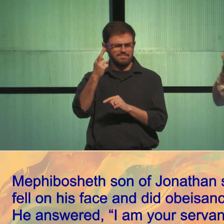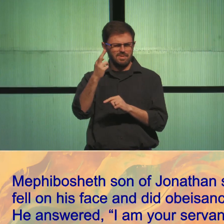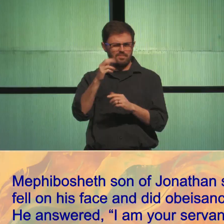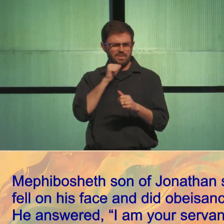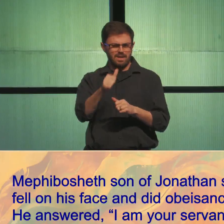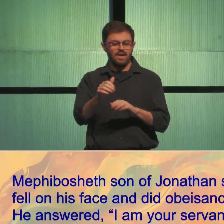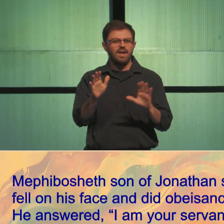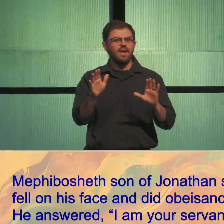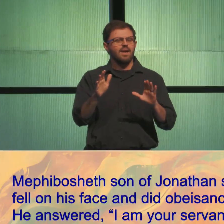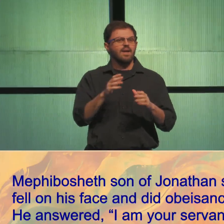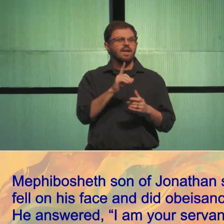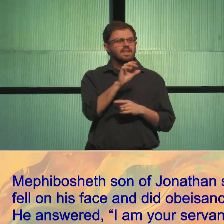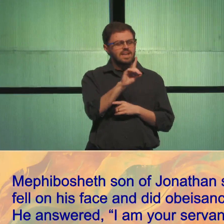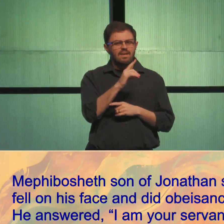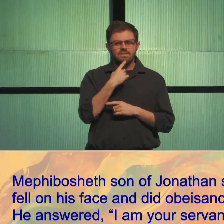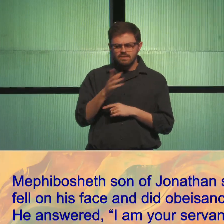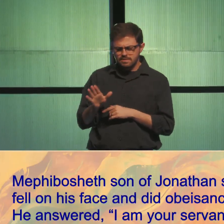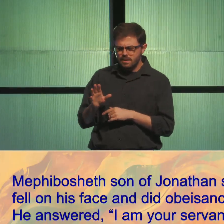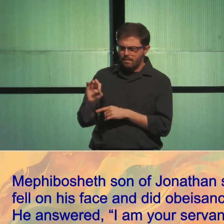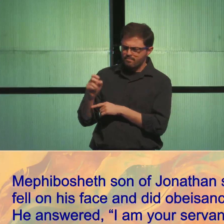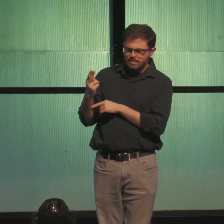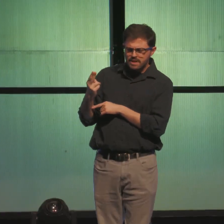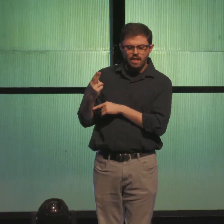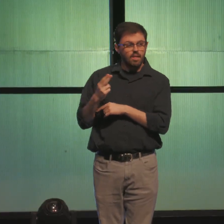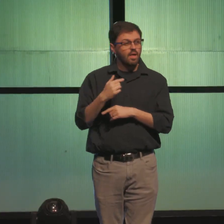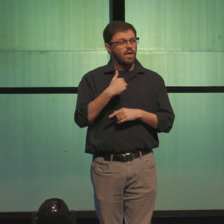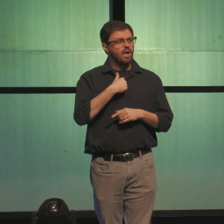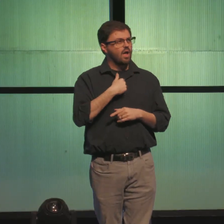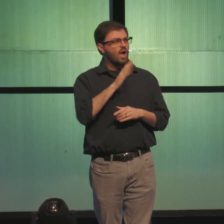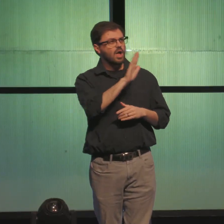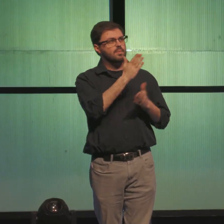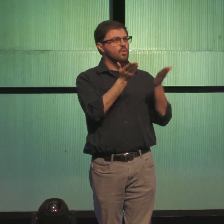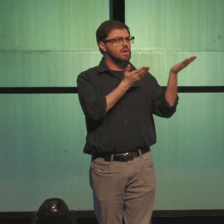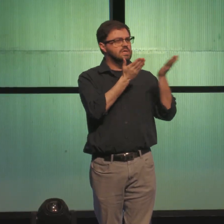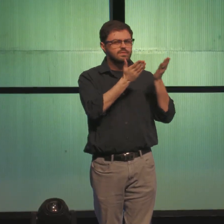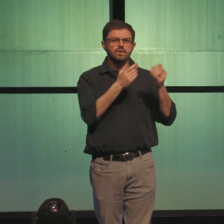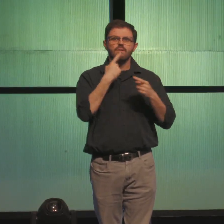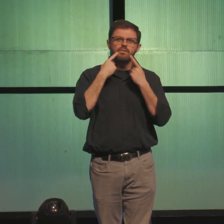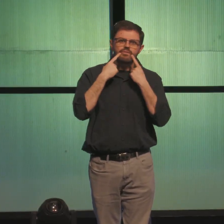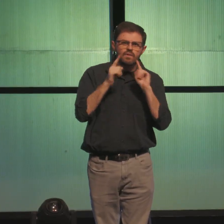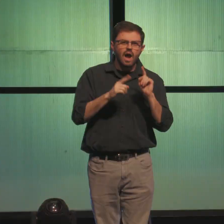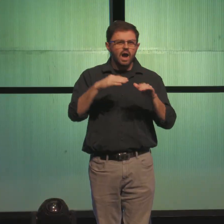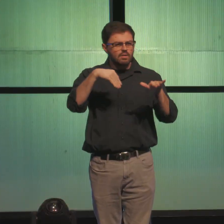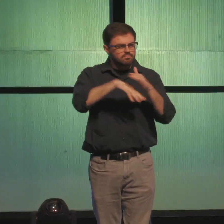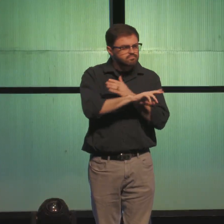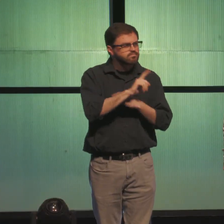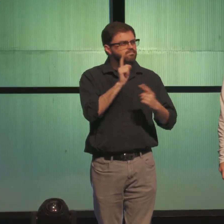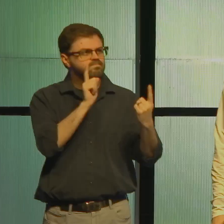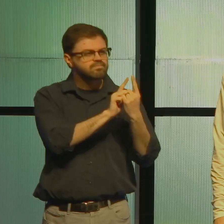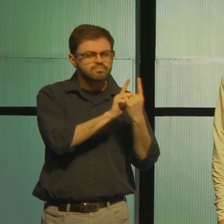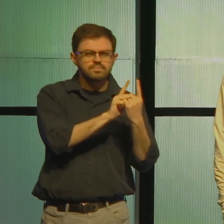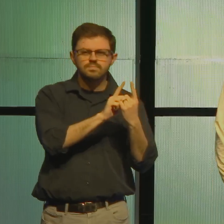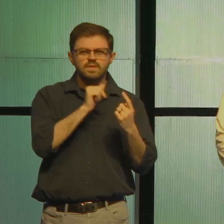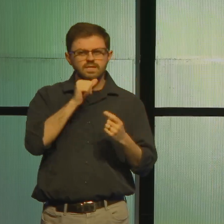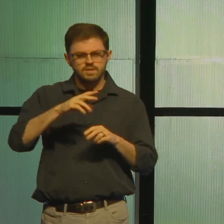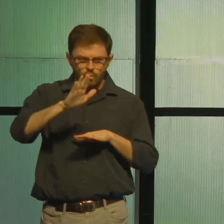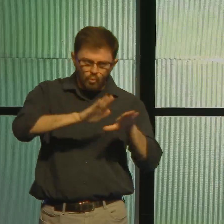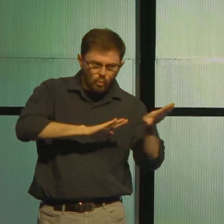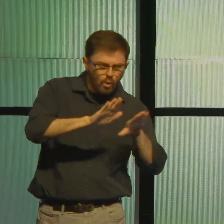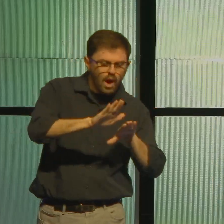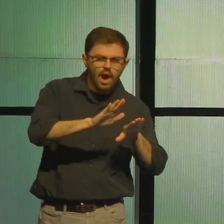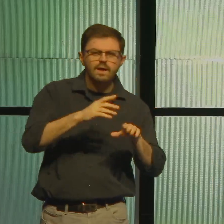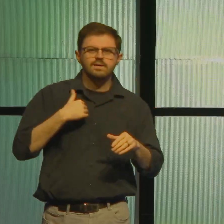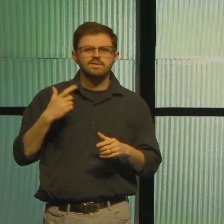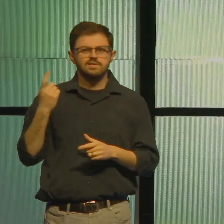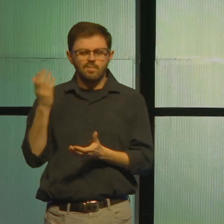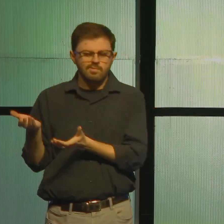says to him, Mephibosheth, and he answered, I am your servant. So when Mephibosheth finally enters in, he doesn't walk in, remember, he's carried, he's set down,